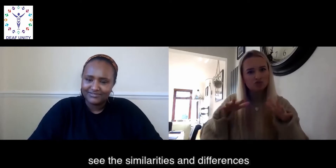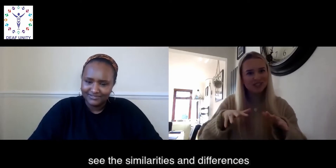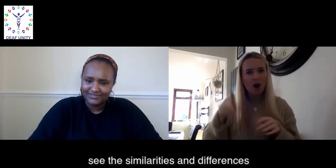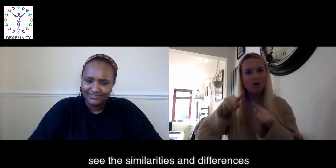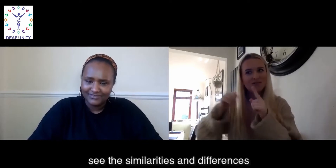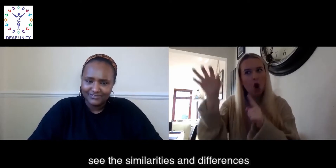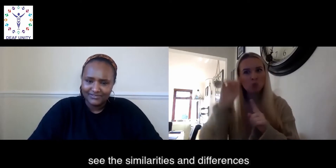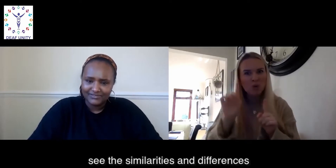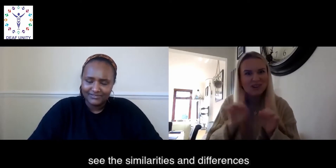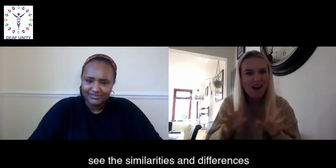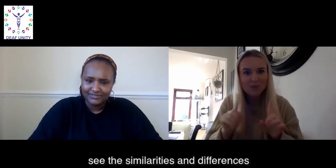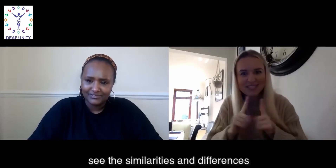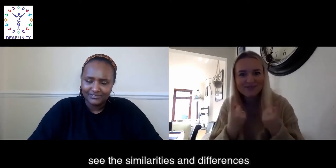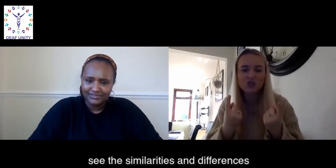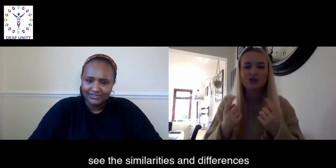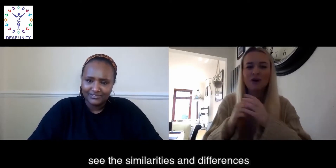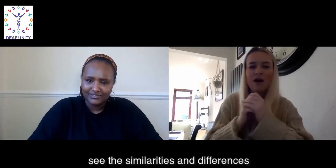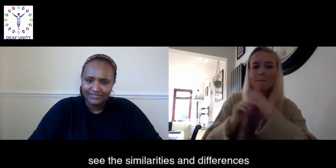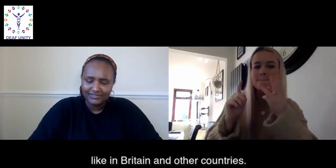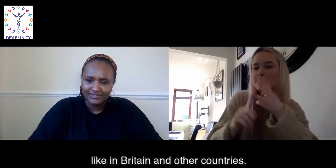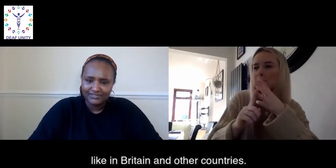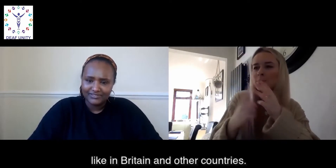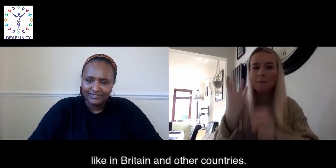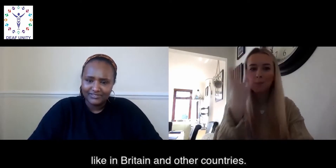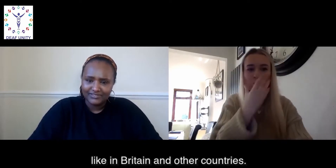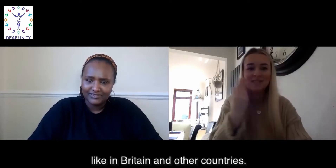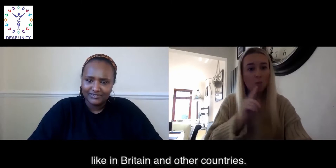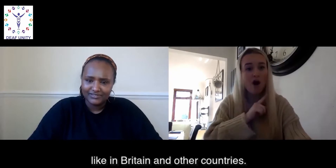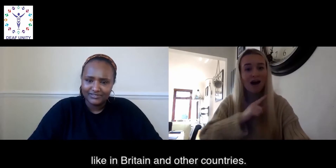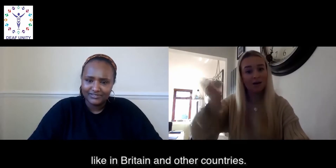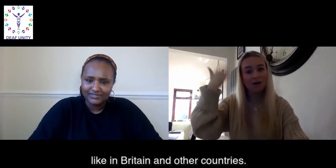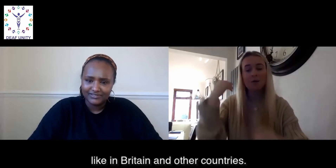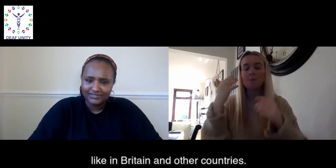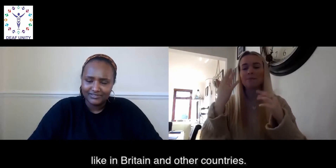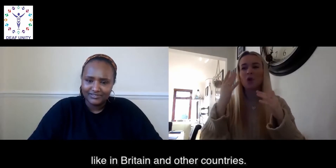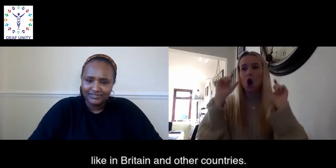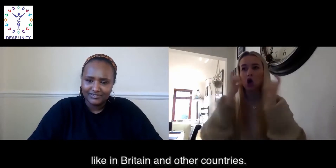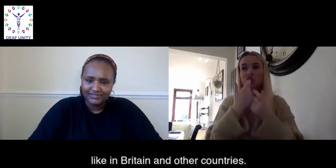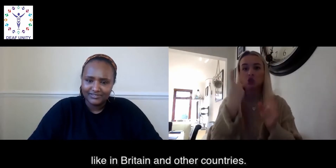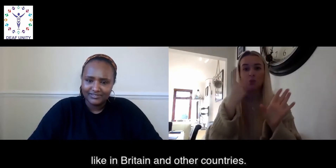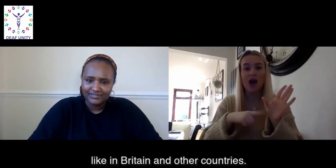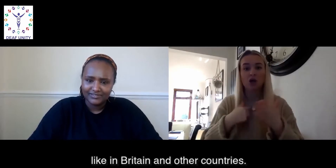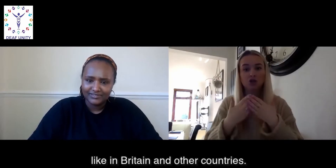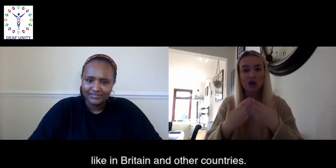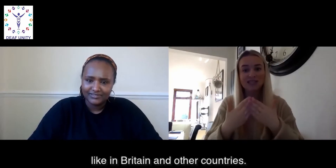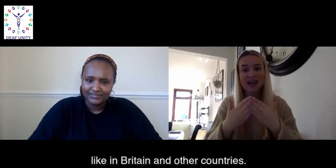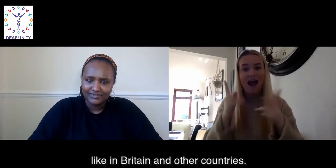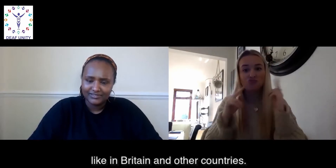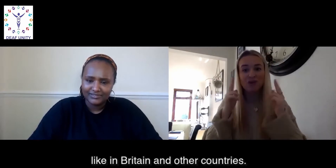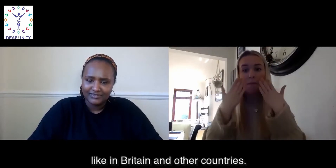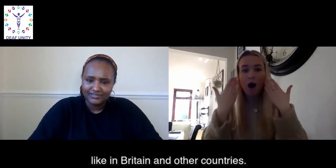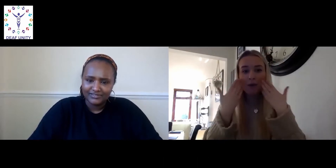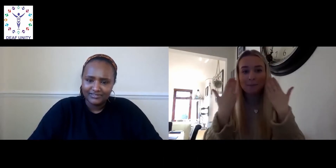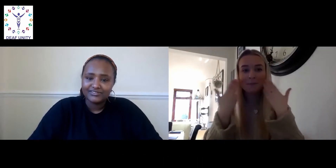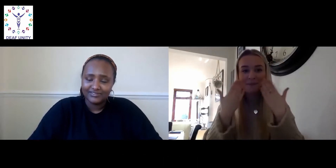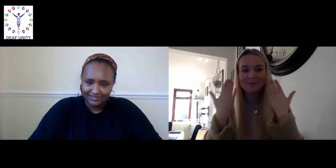the similarities and differences between them, like see what they're like in Britain and other countries. And beauty, because for 2